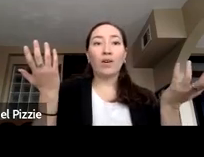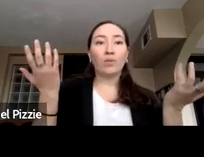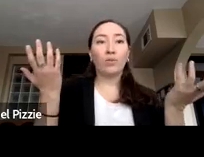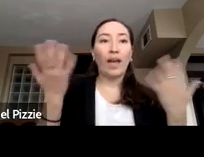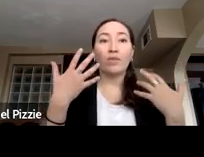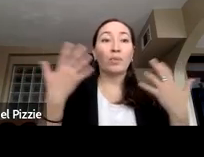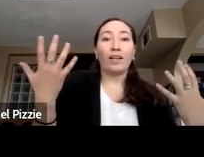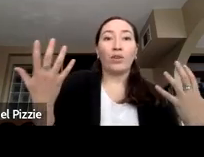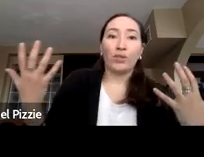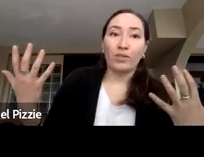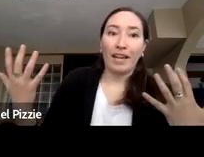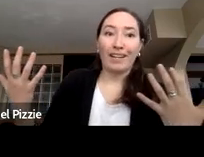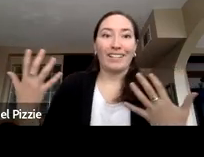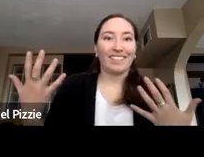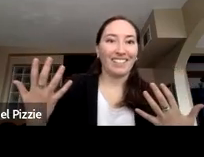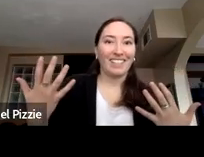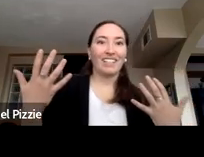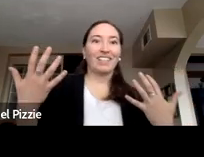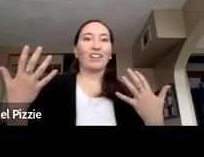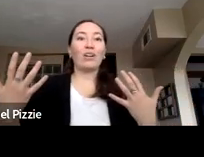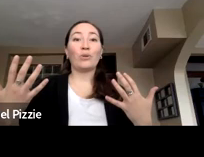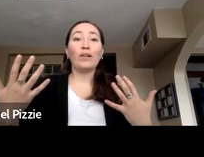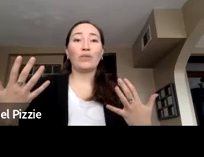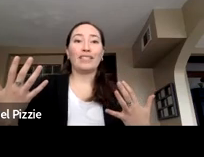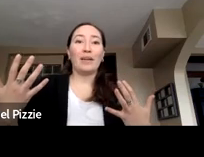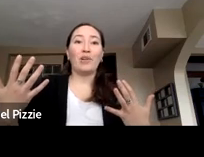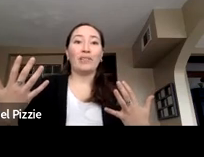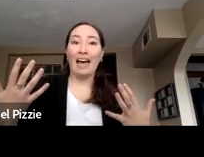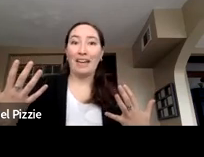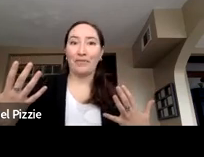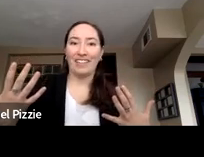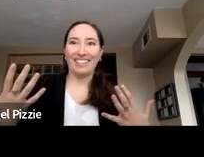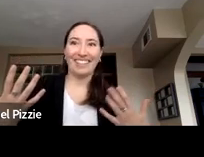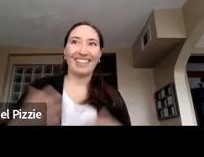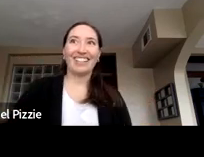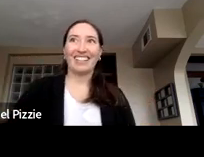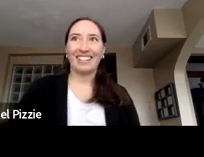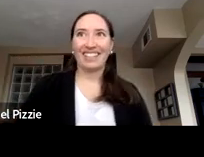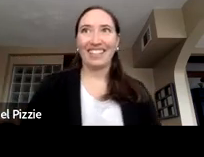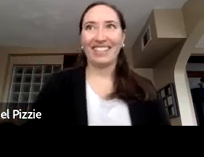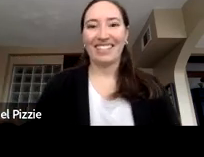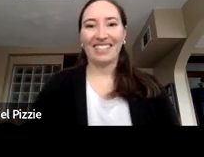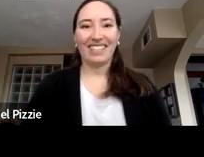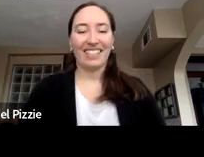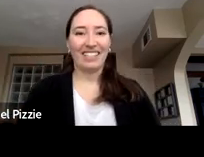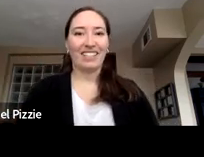So now we have a brand new survey called Qualtrics Demo Live.